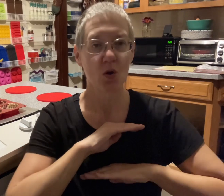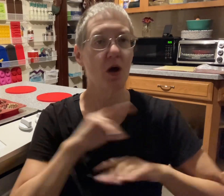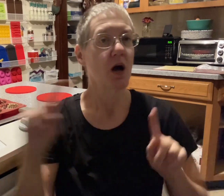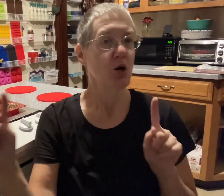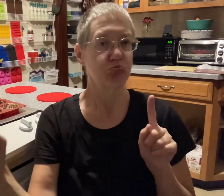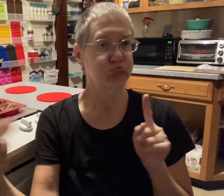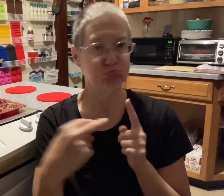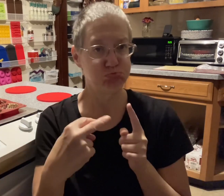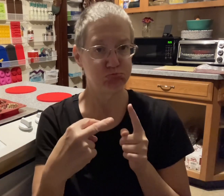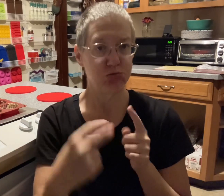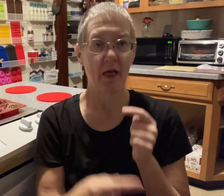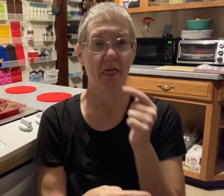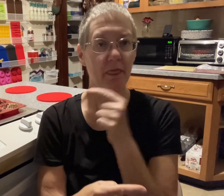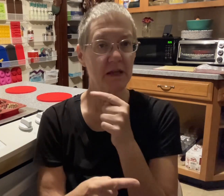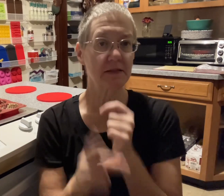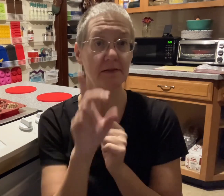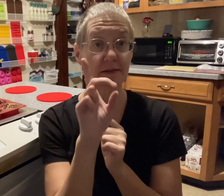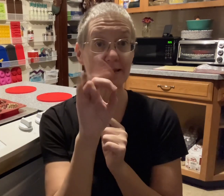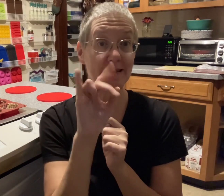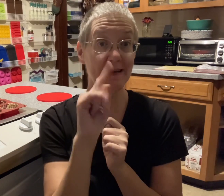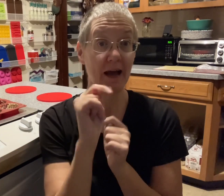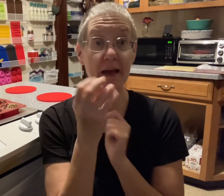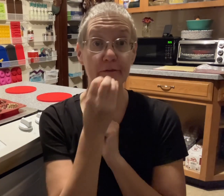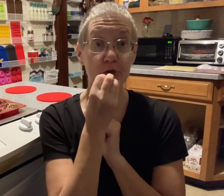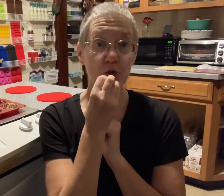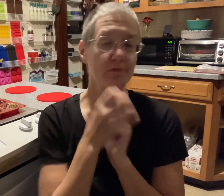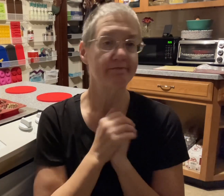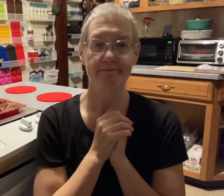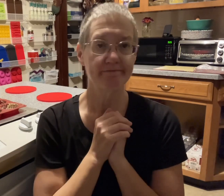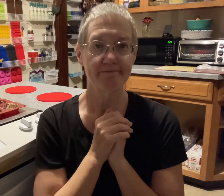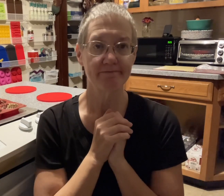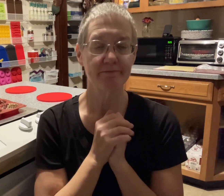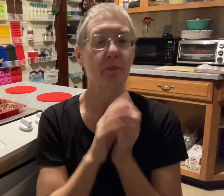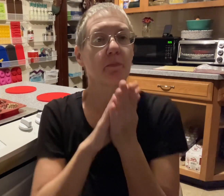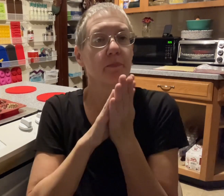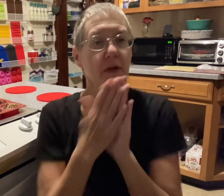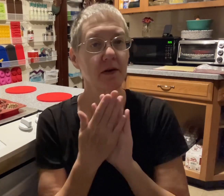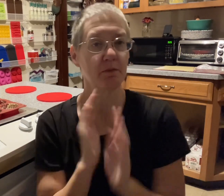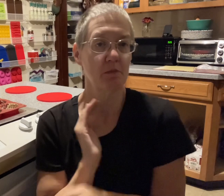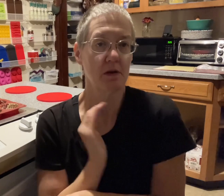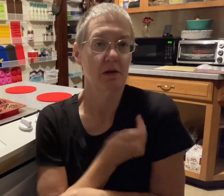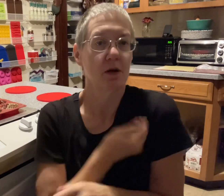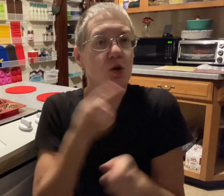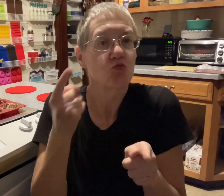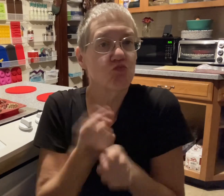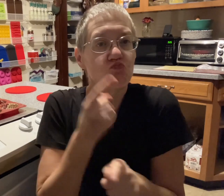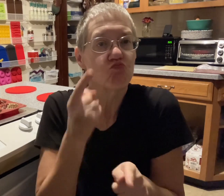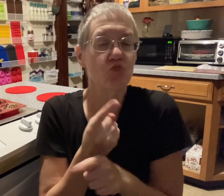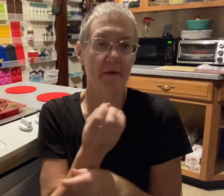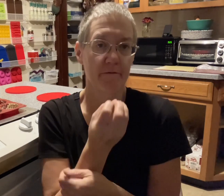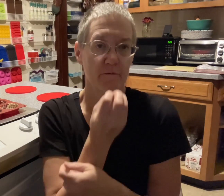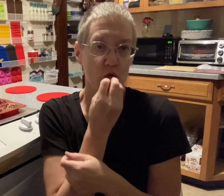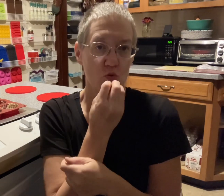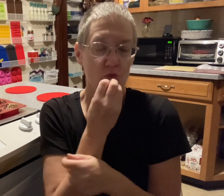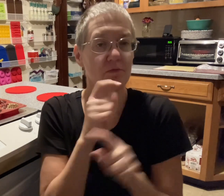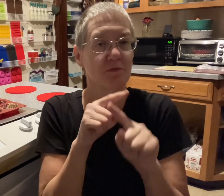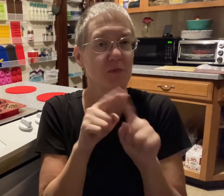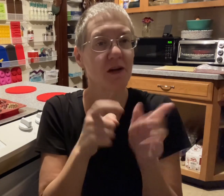as good. It wouldn't satisfy me. So from our perspective, this isn't diet food. This is just our regular